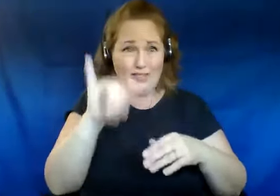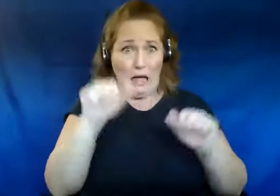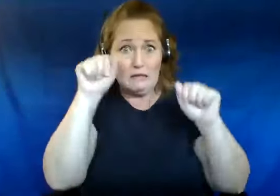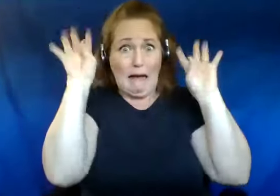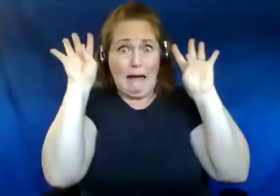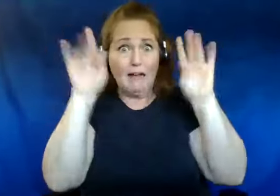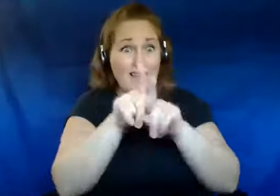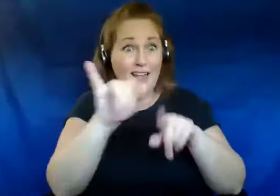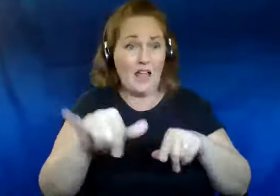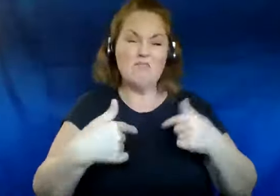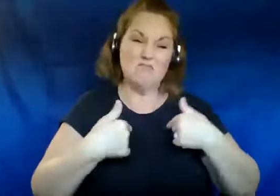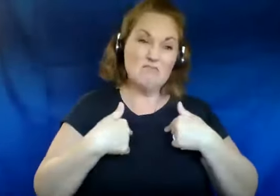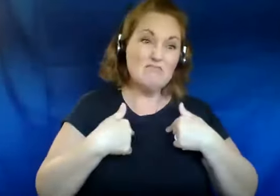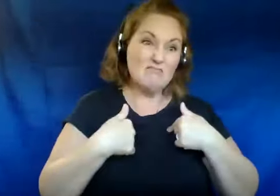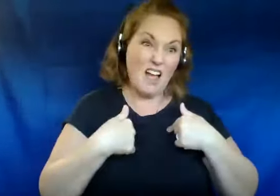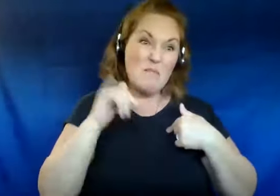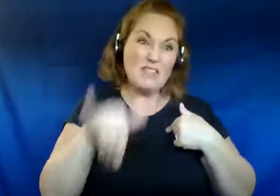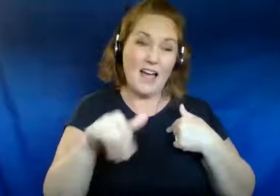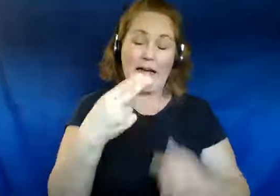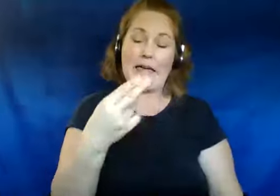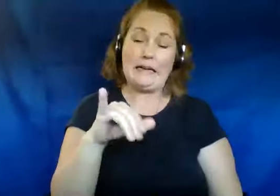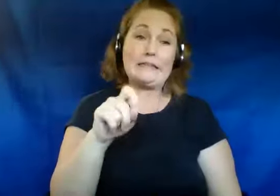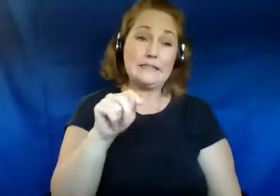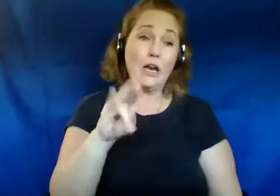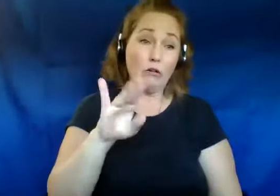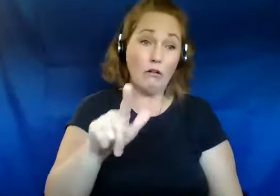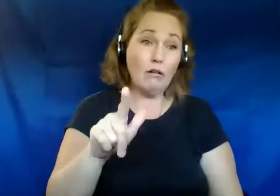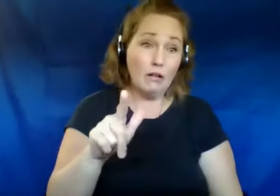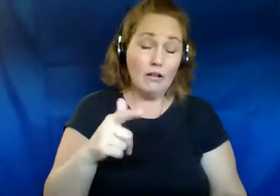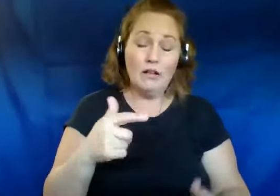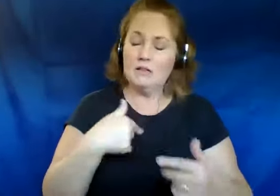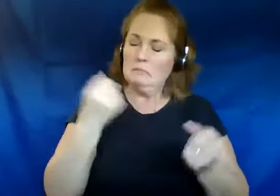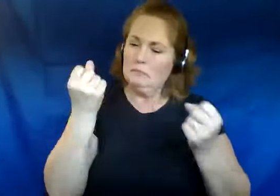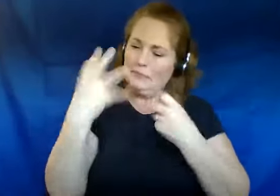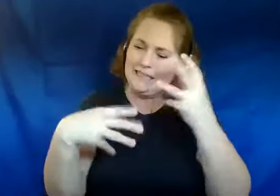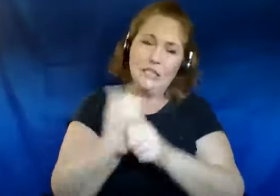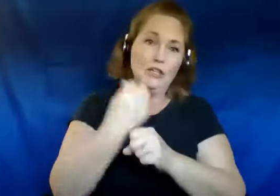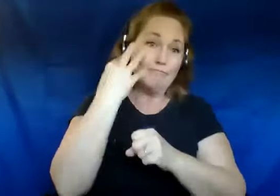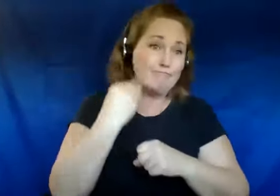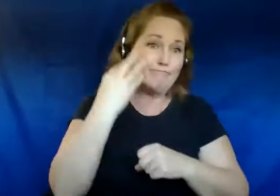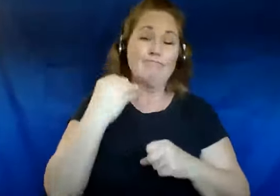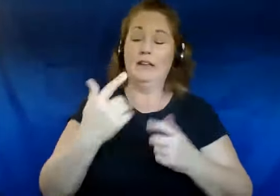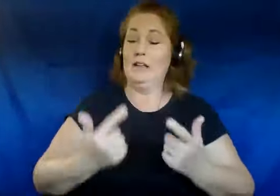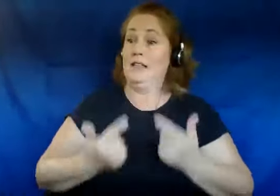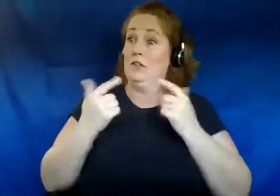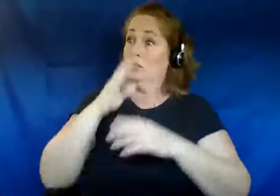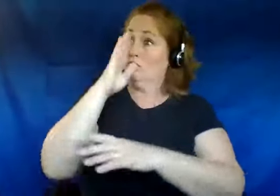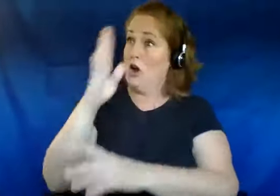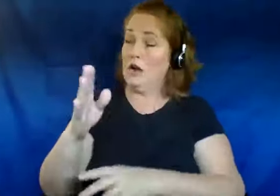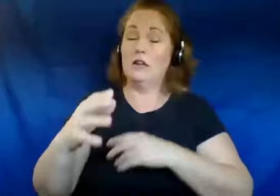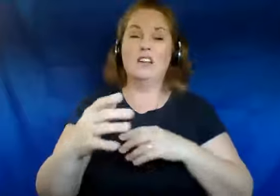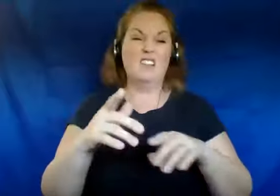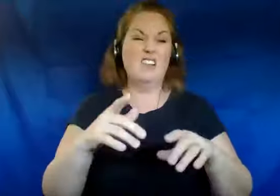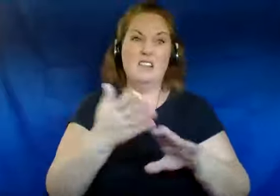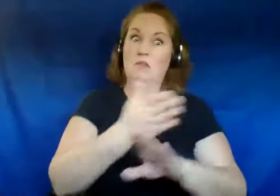but I am. And I have had a lot of years in my beginning sobriety of living like that and prior